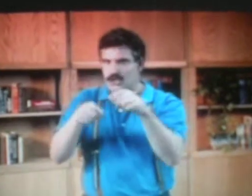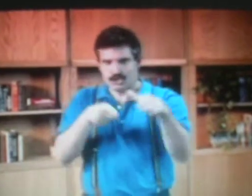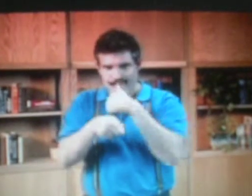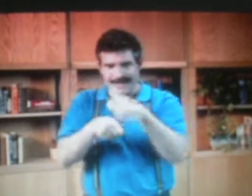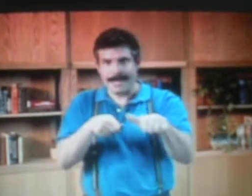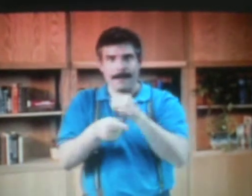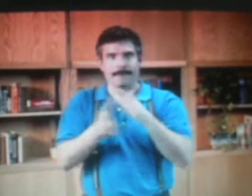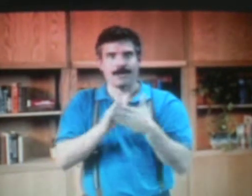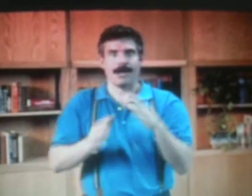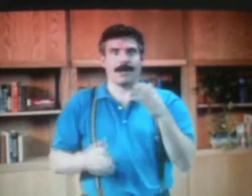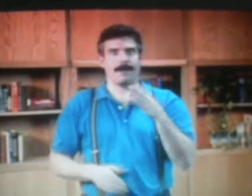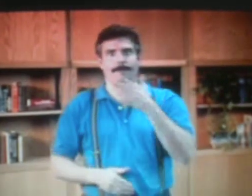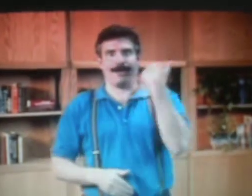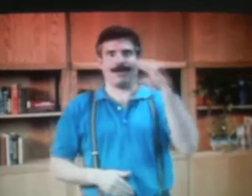myself.